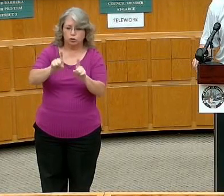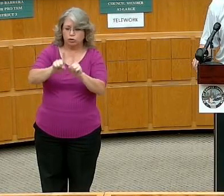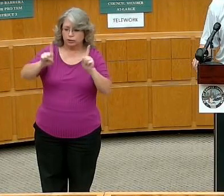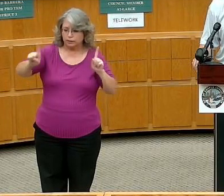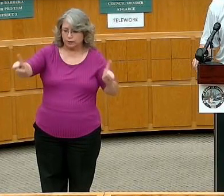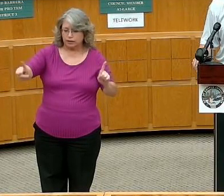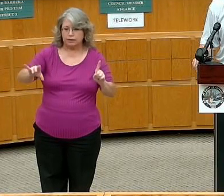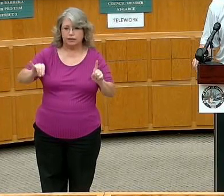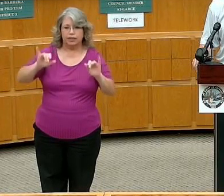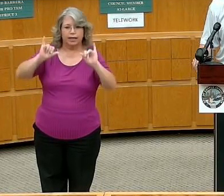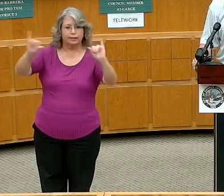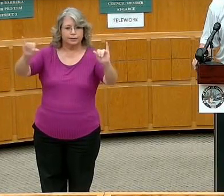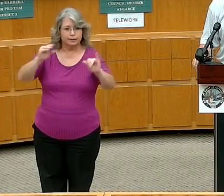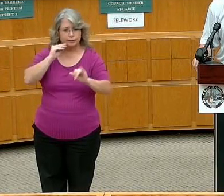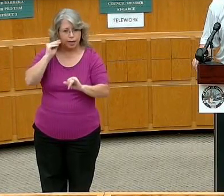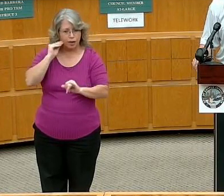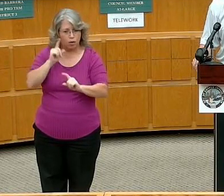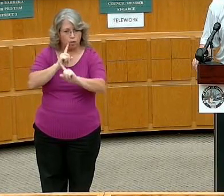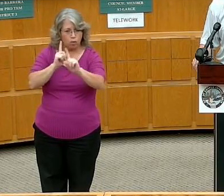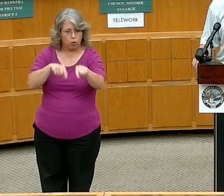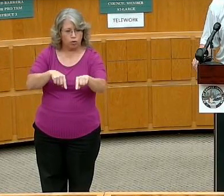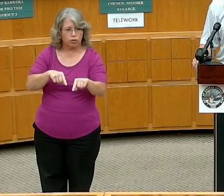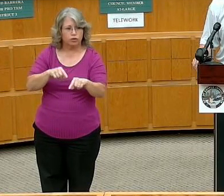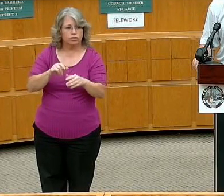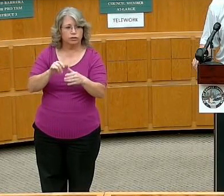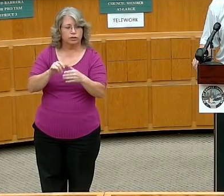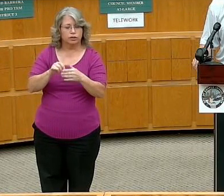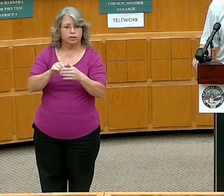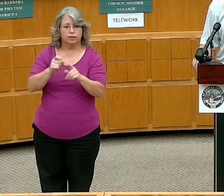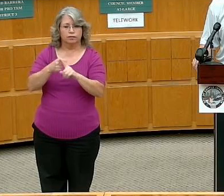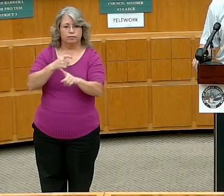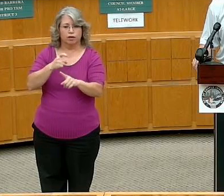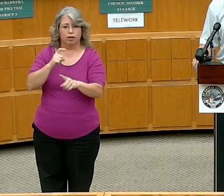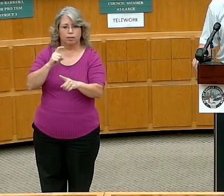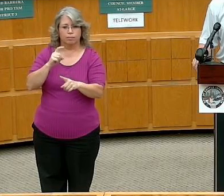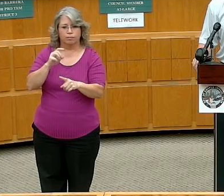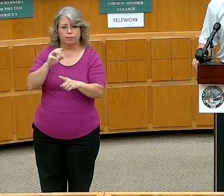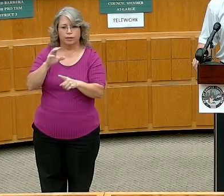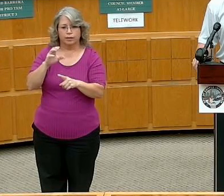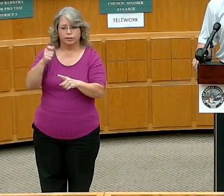by the county judge, the mayor, the governor, and the president make a big difference.